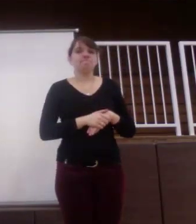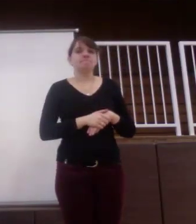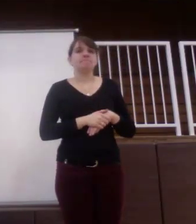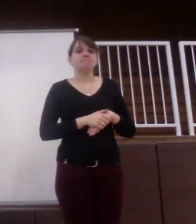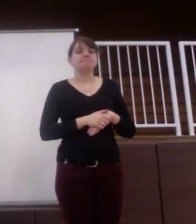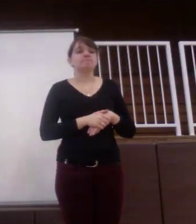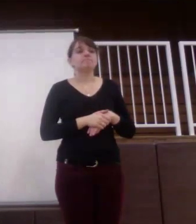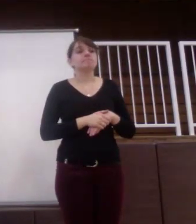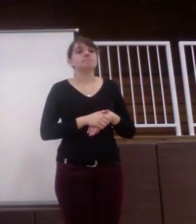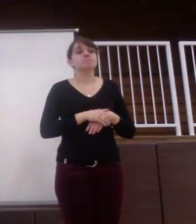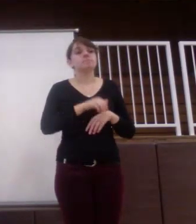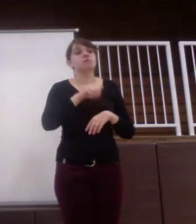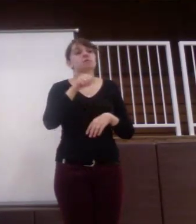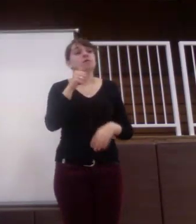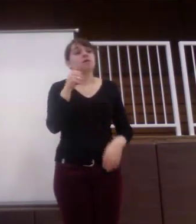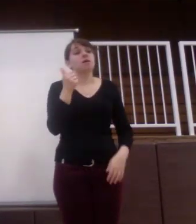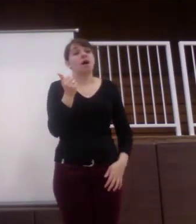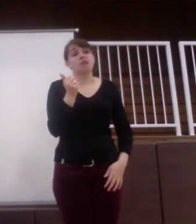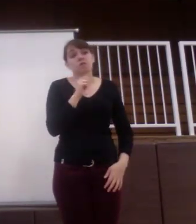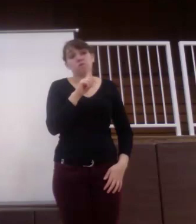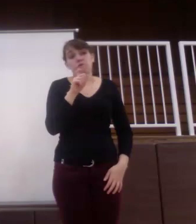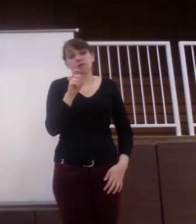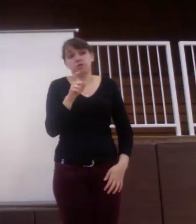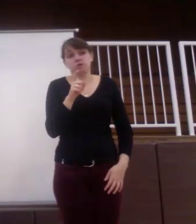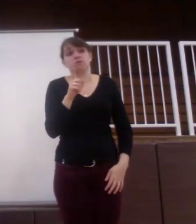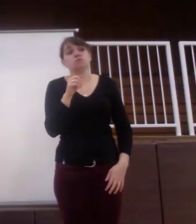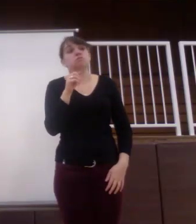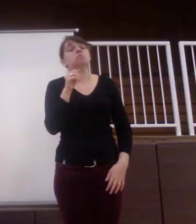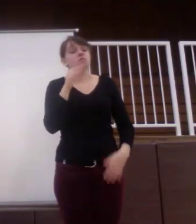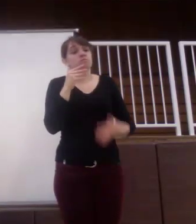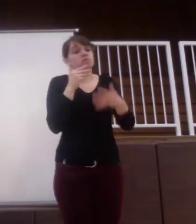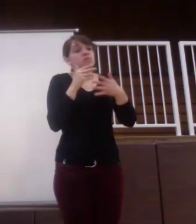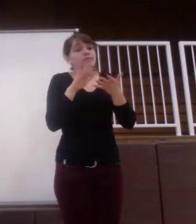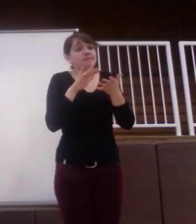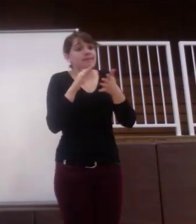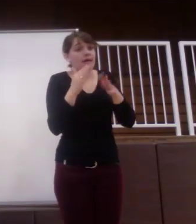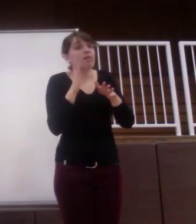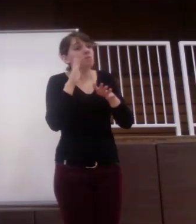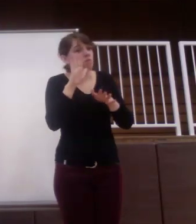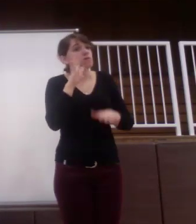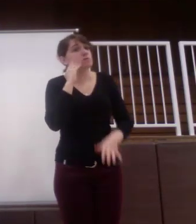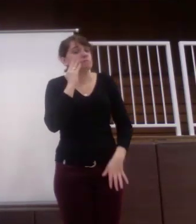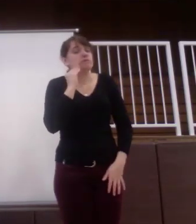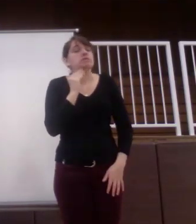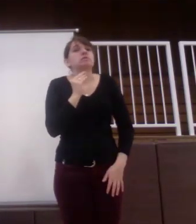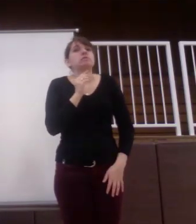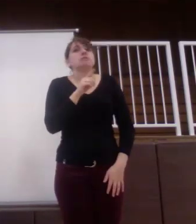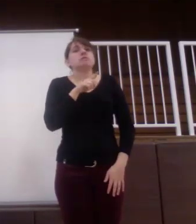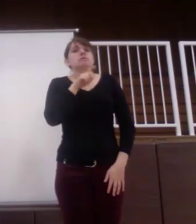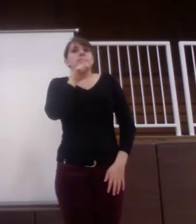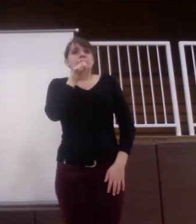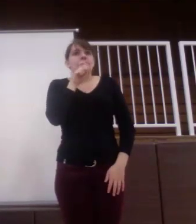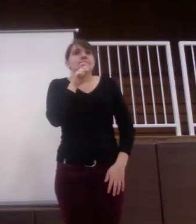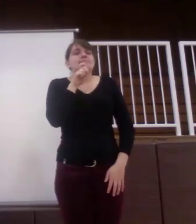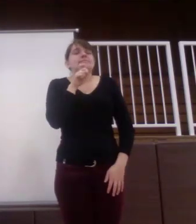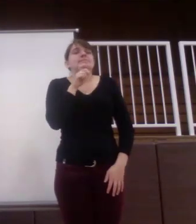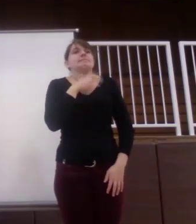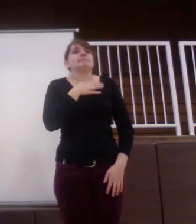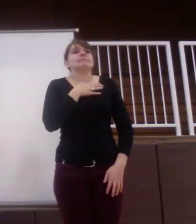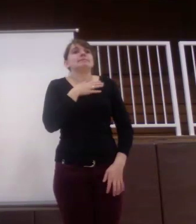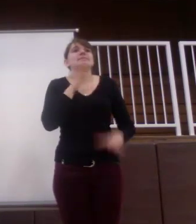The other question that comes at the end of life is you may decide that some treatments are